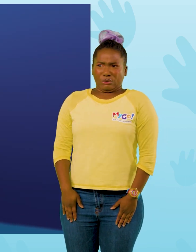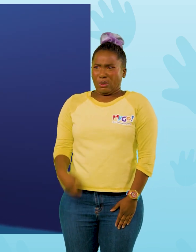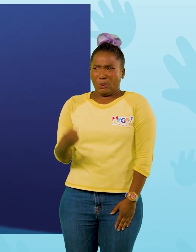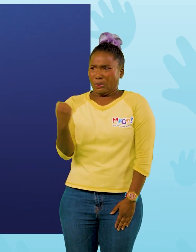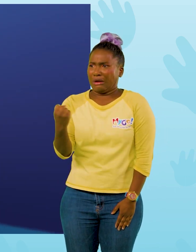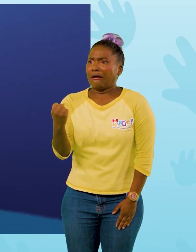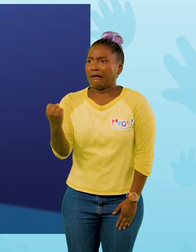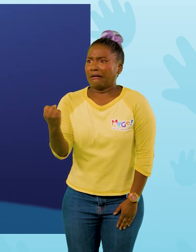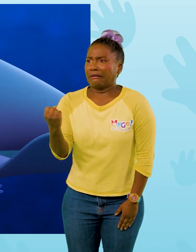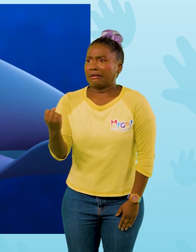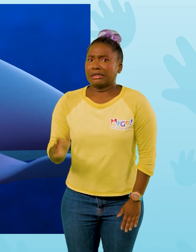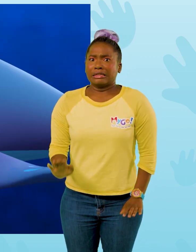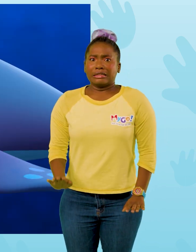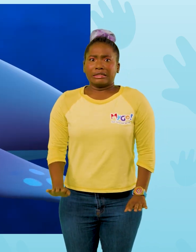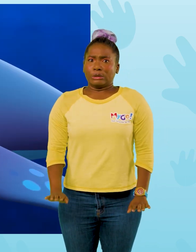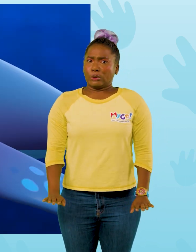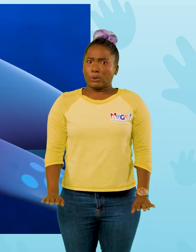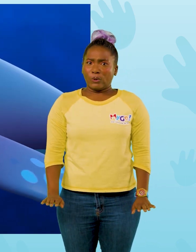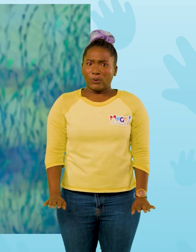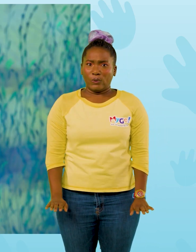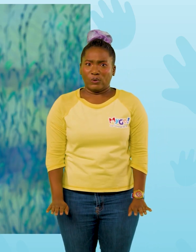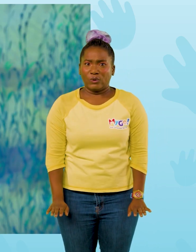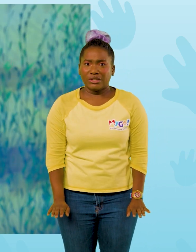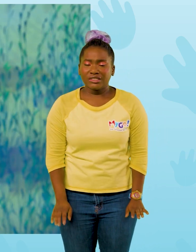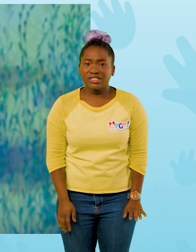no, hold on.